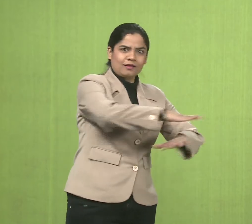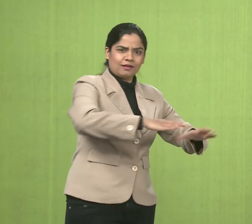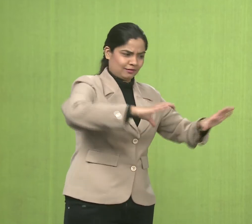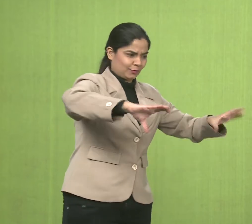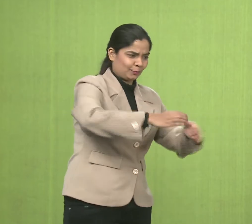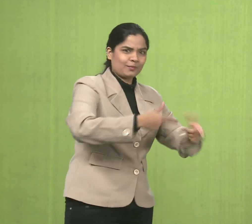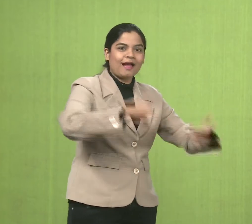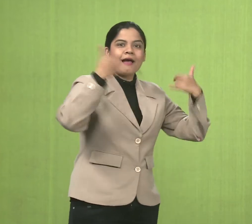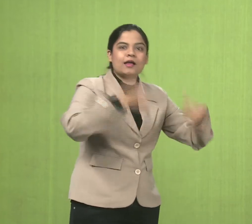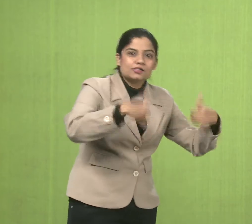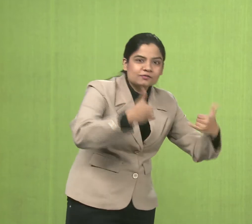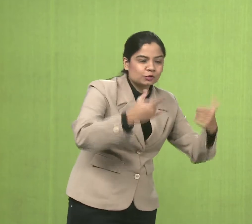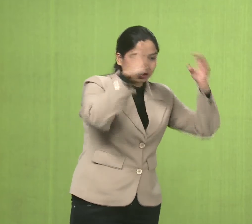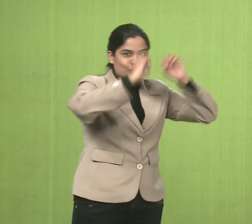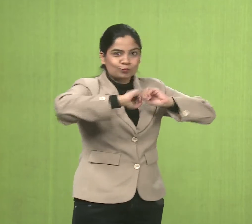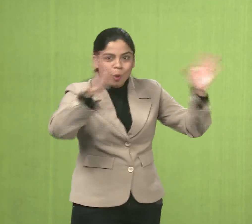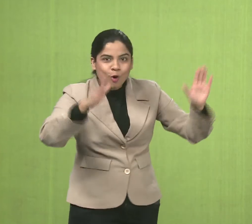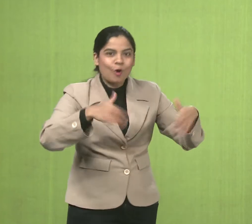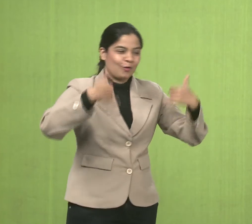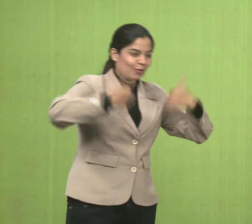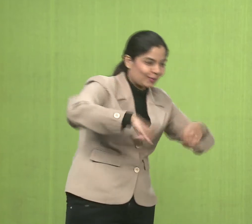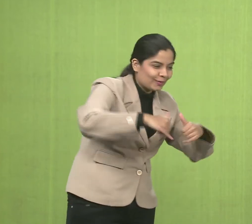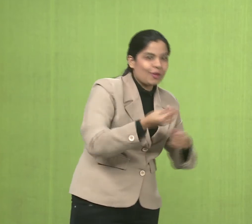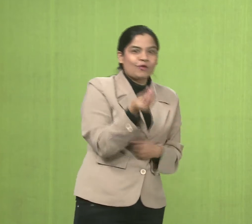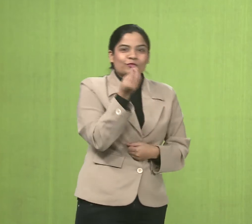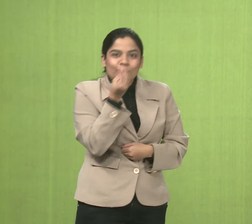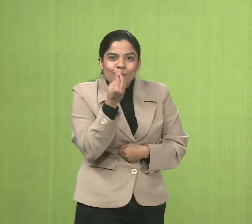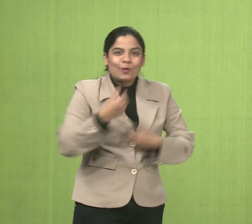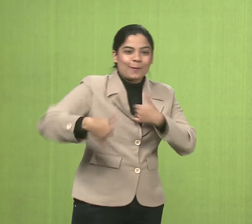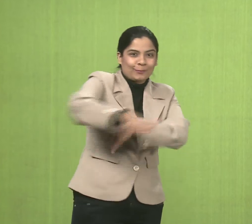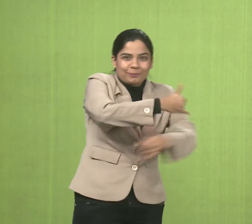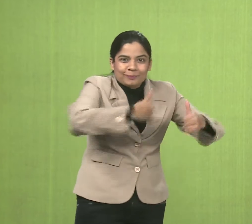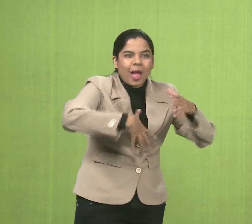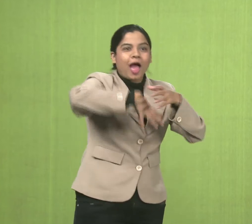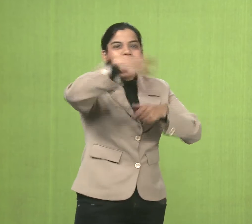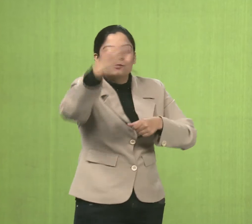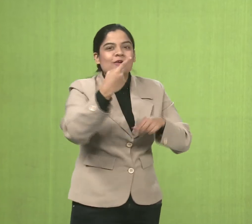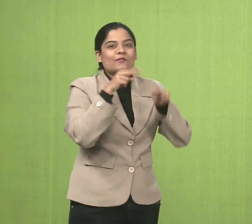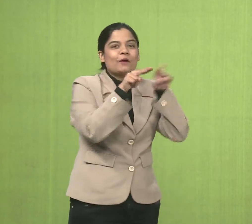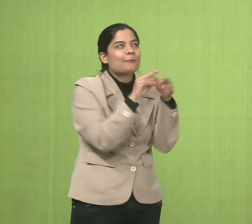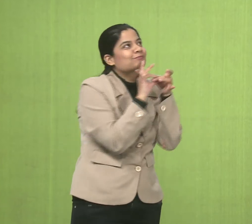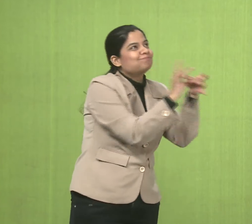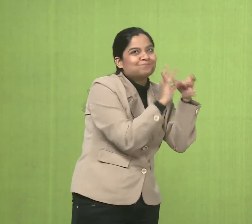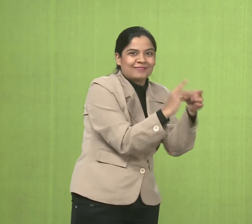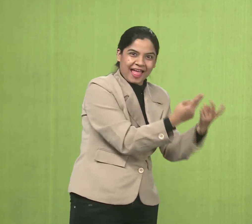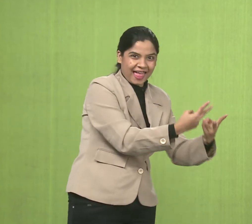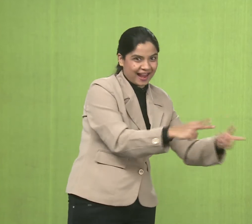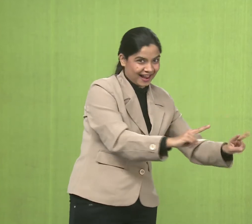For example, there is a group of children who are just playing, enjoying with each other, be it with family,